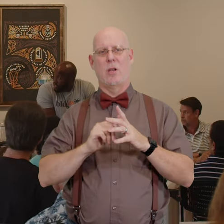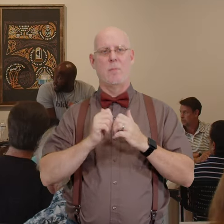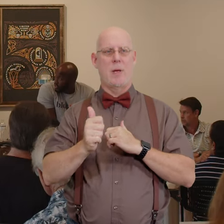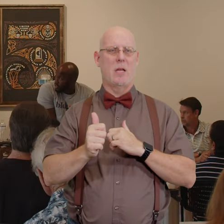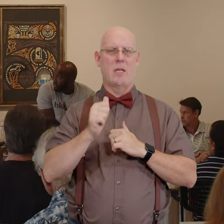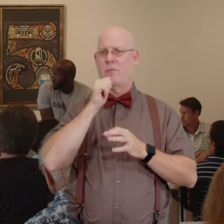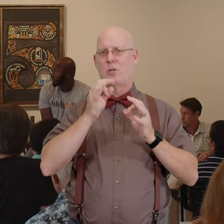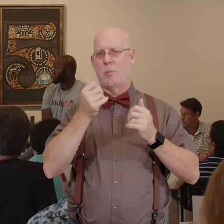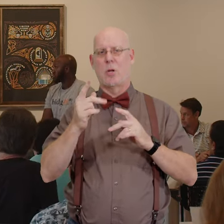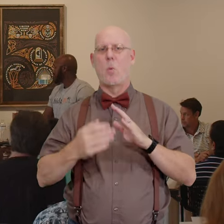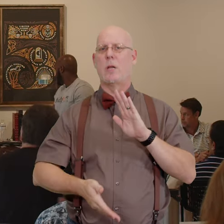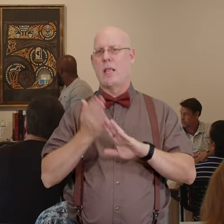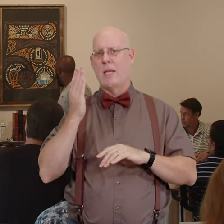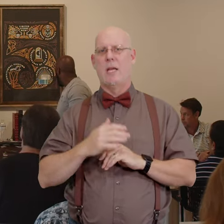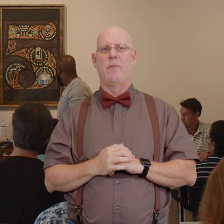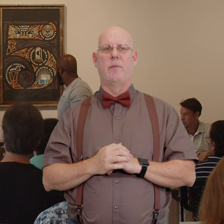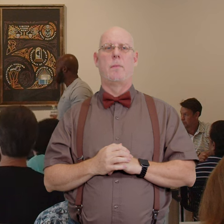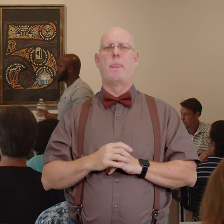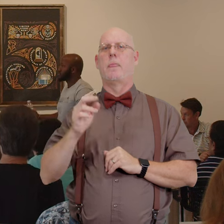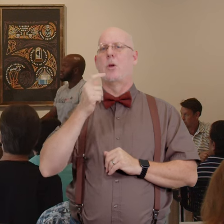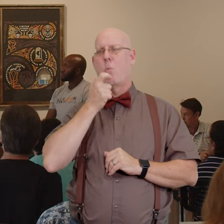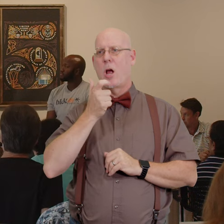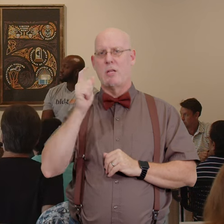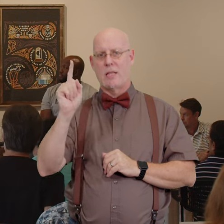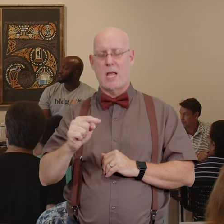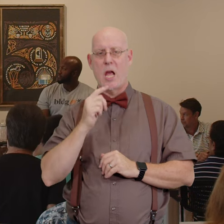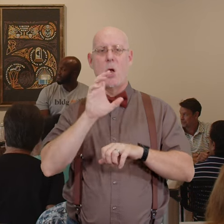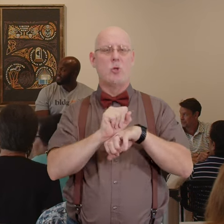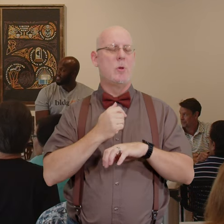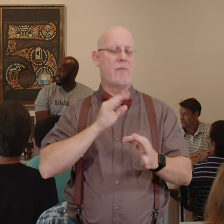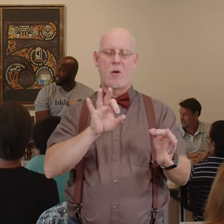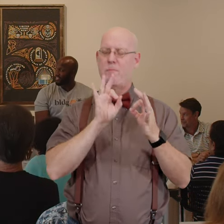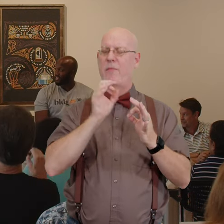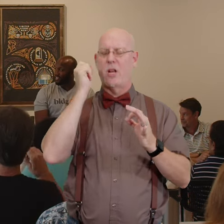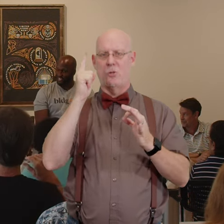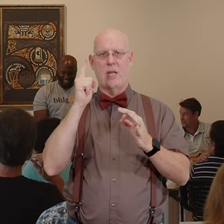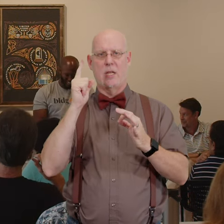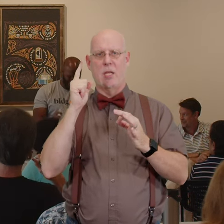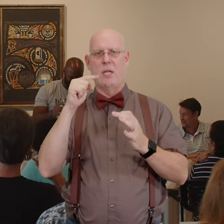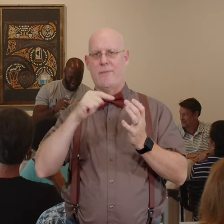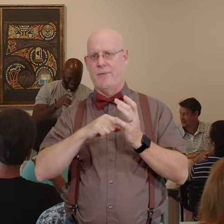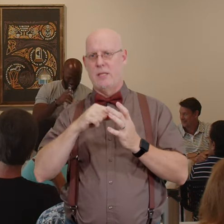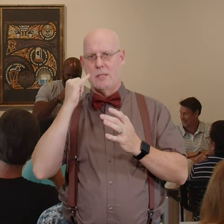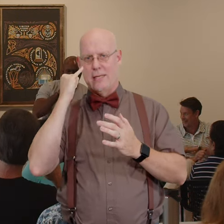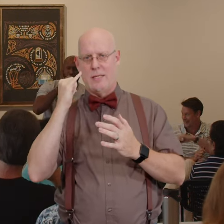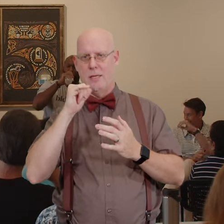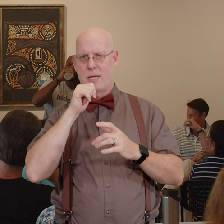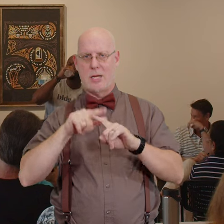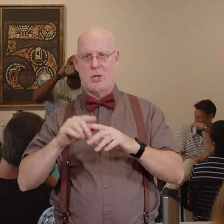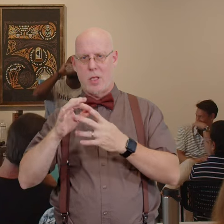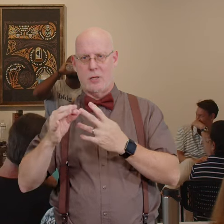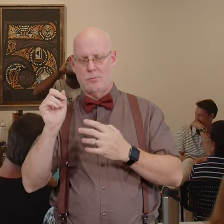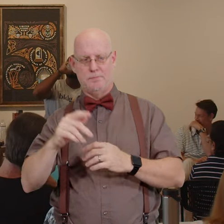If we start going past, I will not judge anyone who wants to leave to watch the lightning. I would just assume you have a perfect understanding of unconditional election.